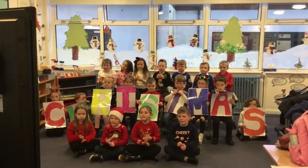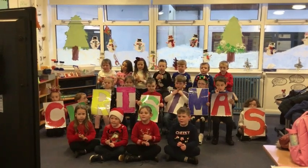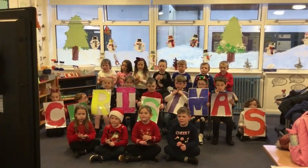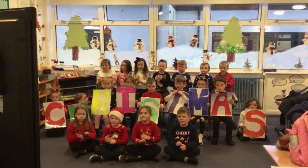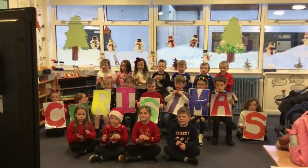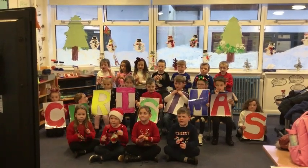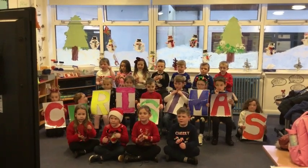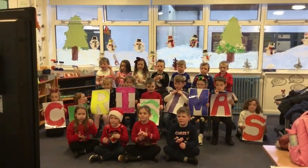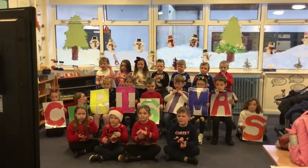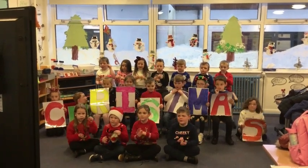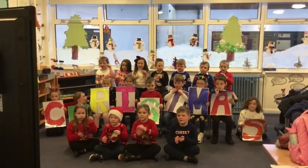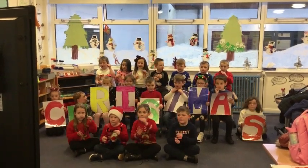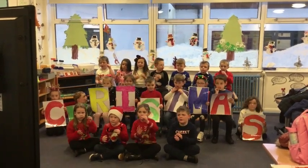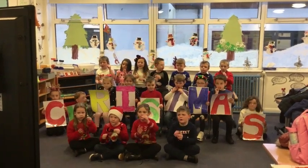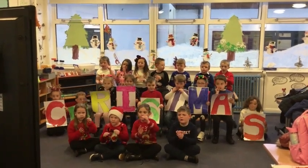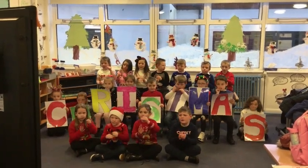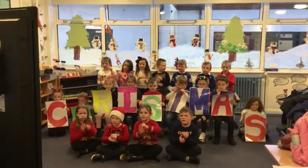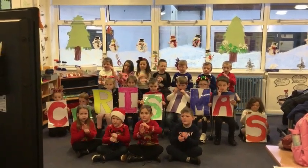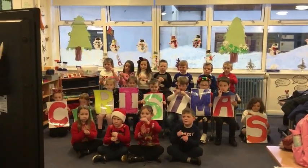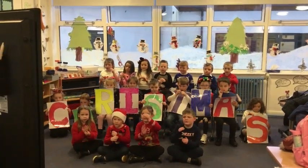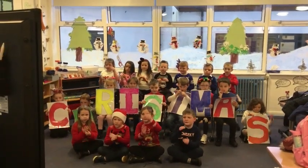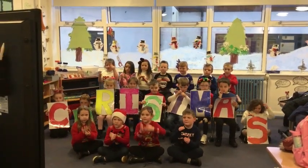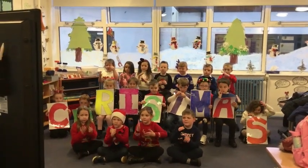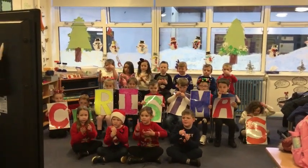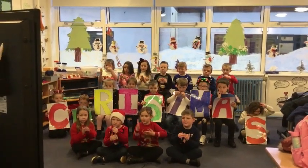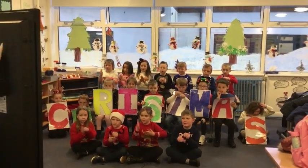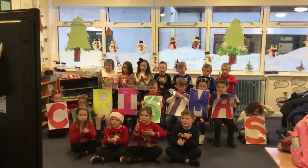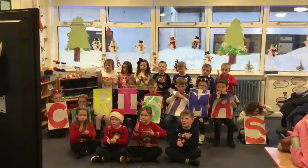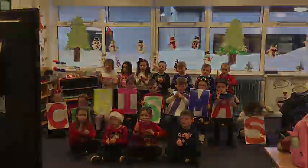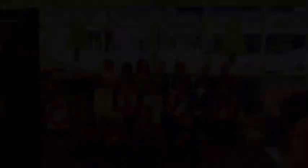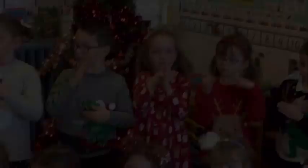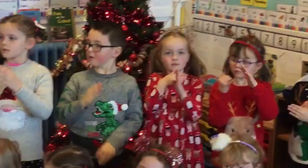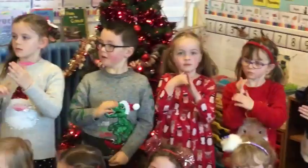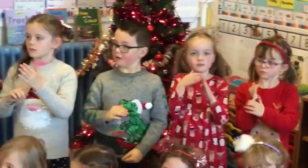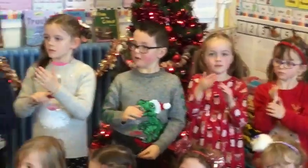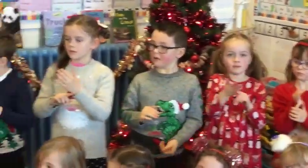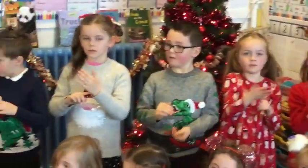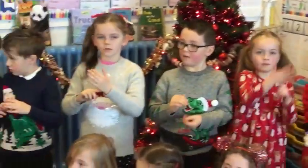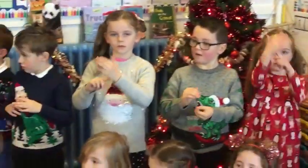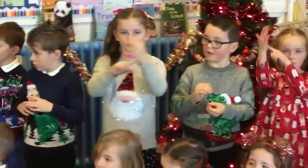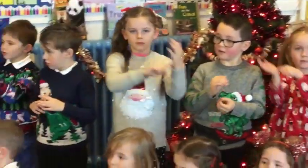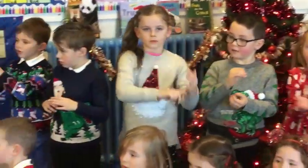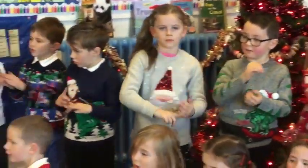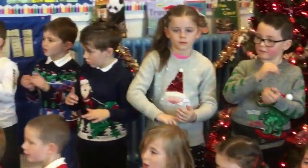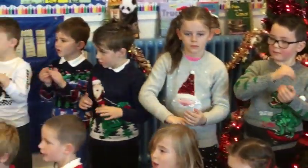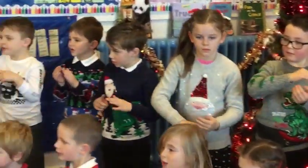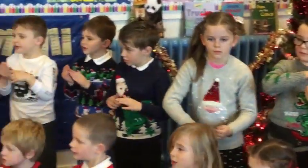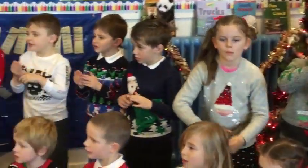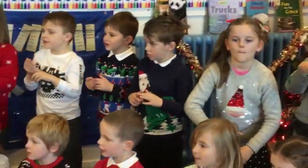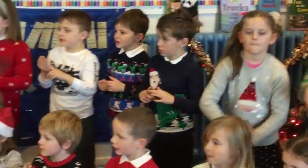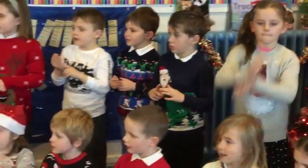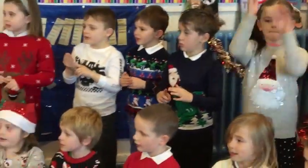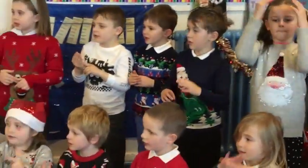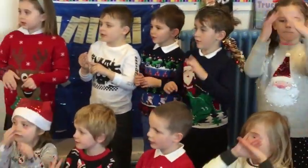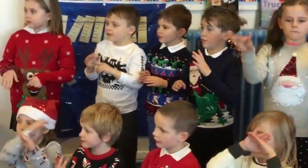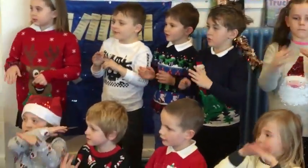S is for the stocking on the chimney wall. T is for the